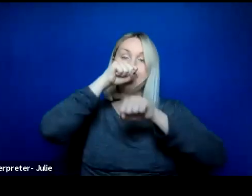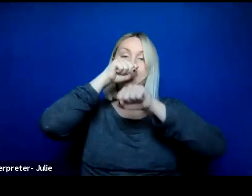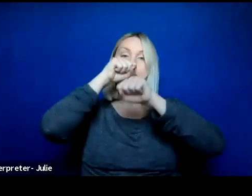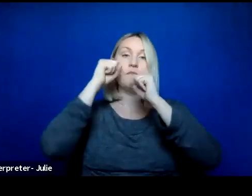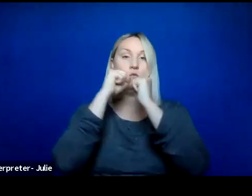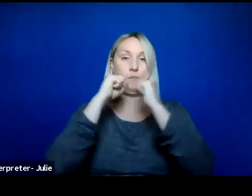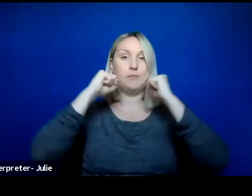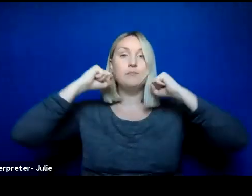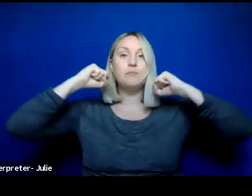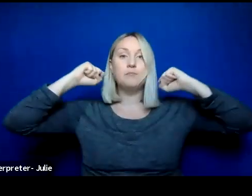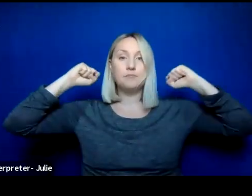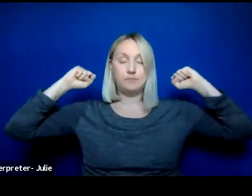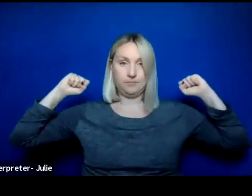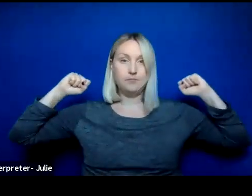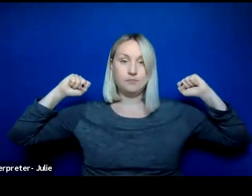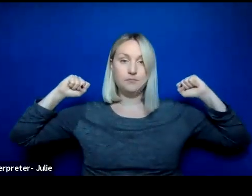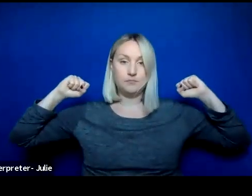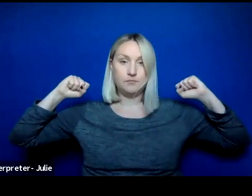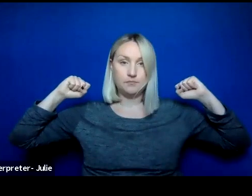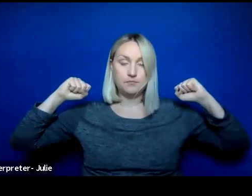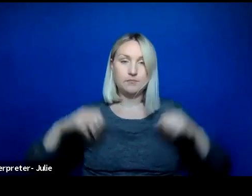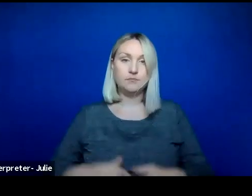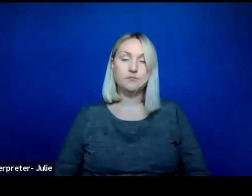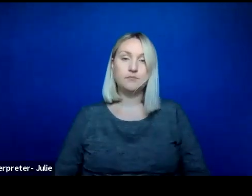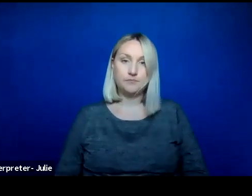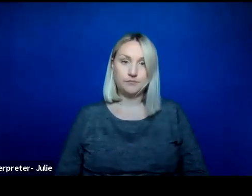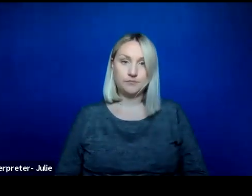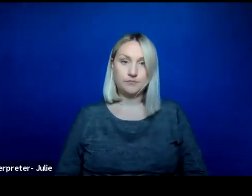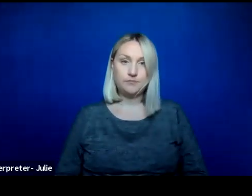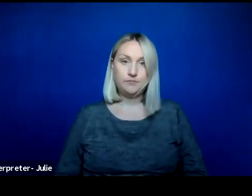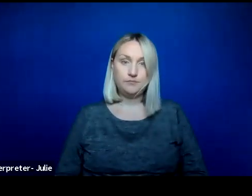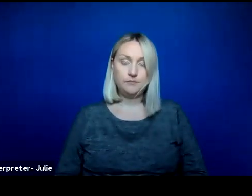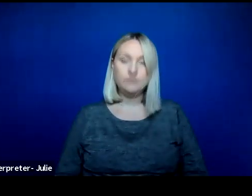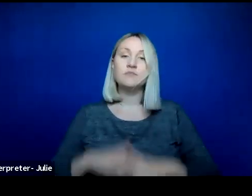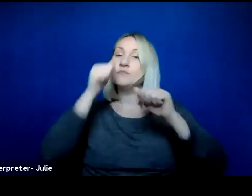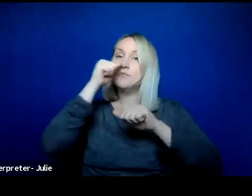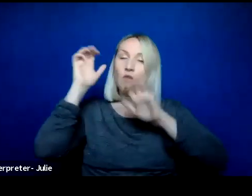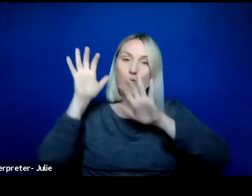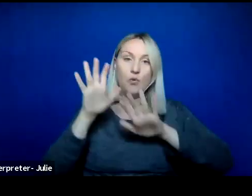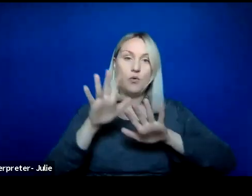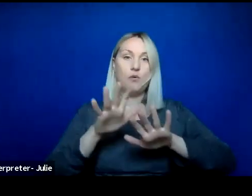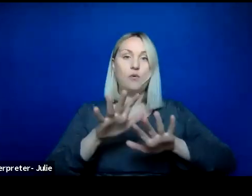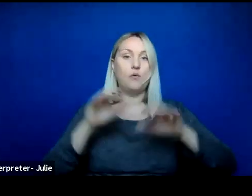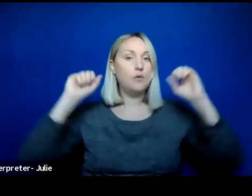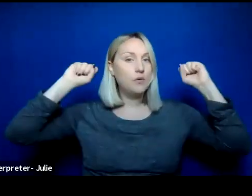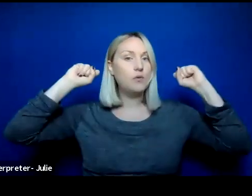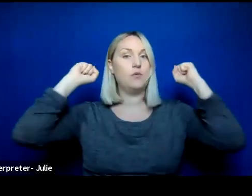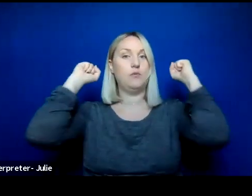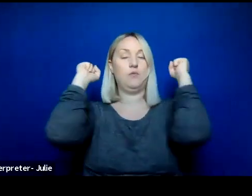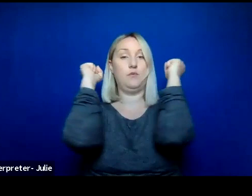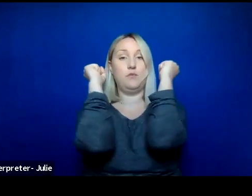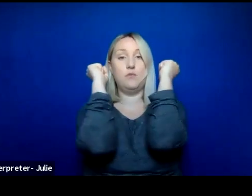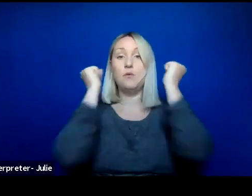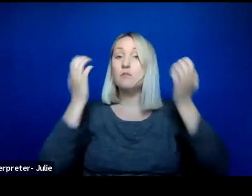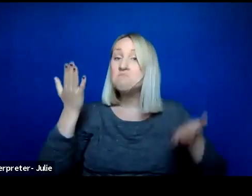the elbows, the armpits, stretch the side ribs wide. Exhale, bring the elbows together,